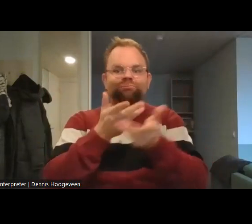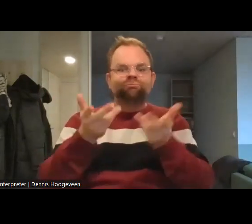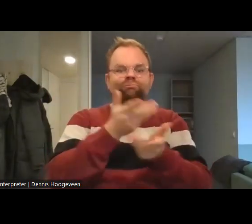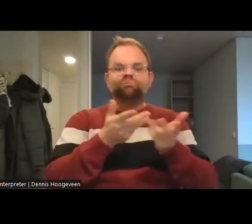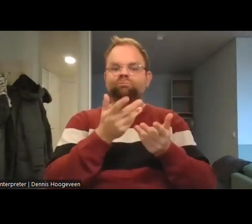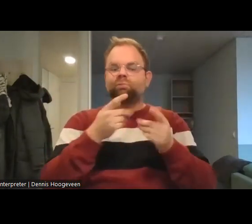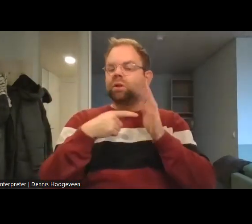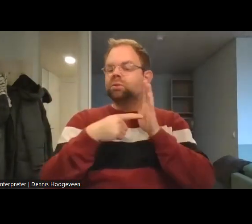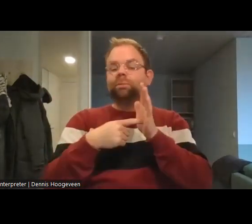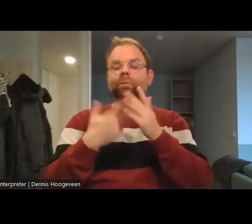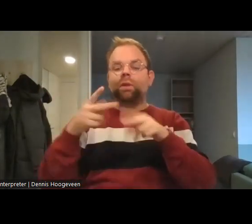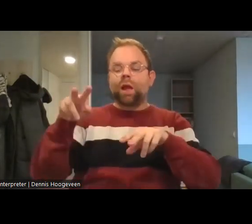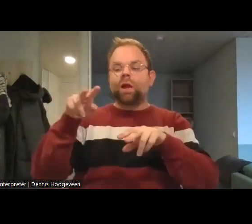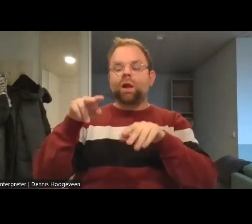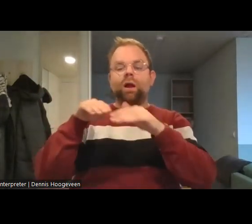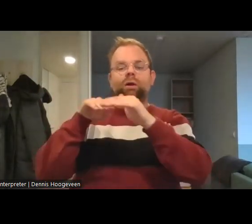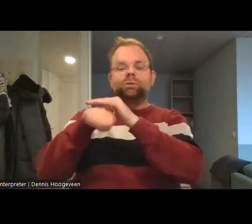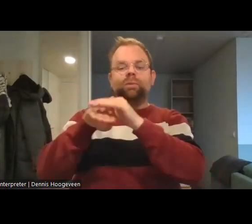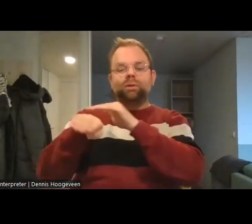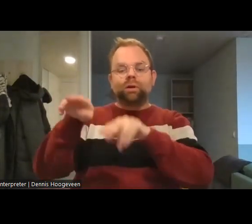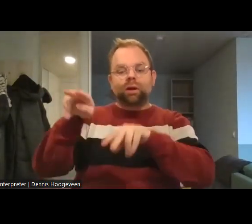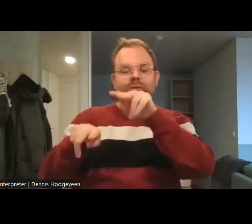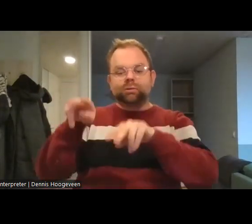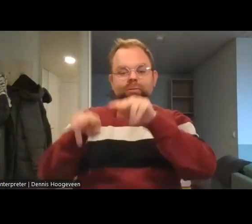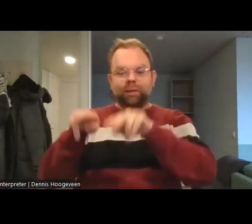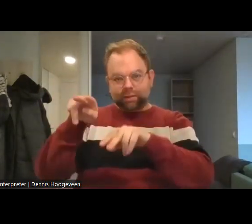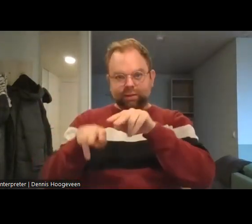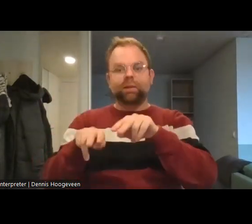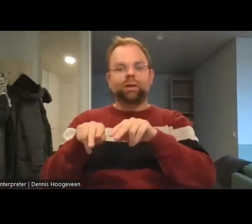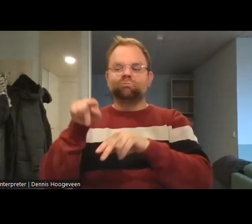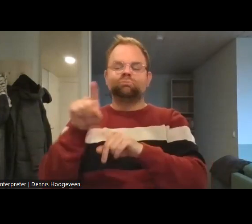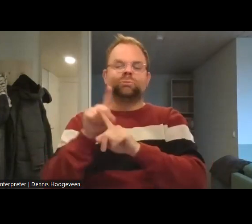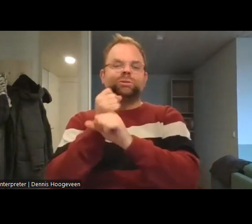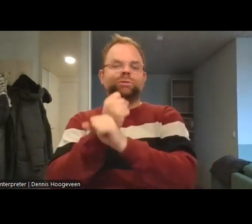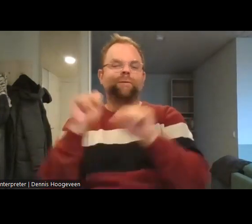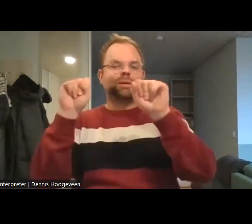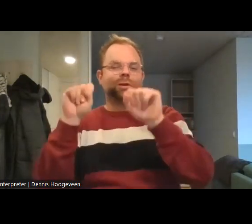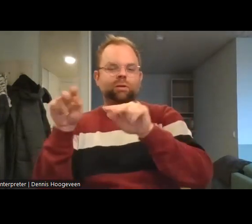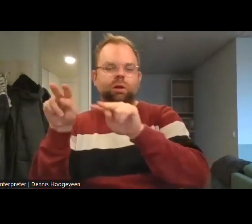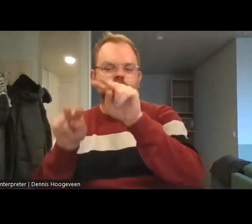but acknowledging as well gaps in programming that may need to